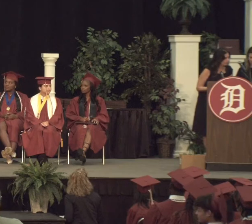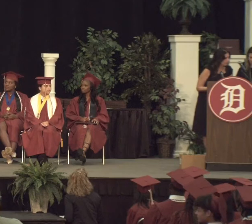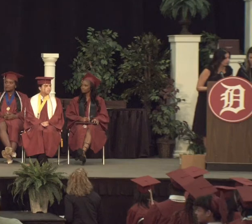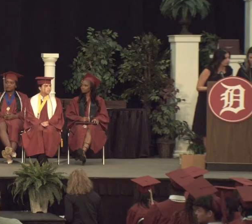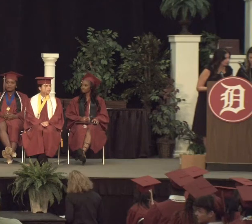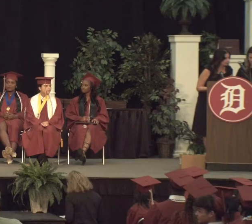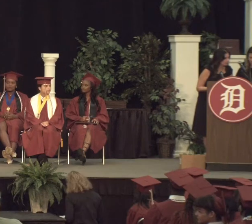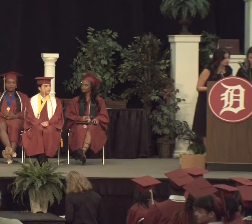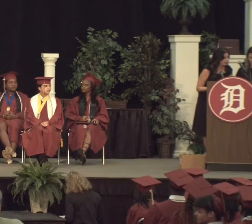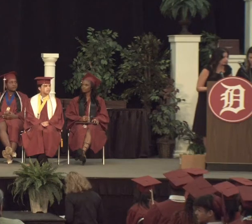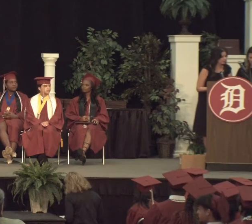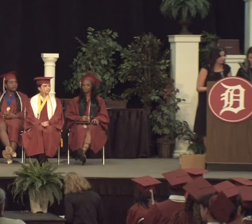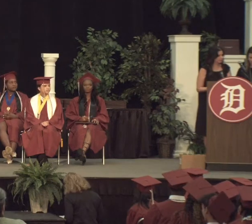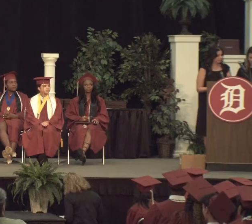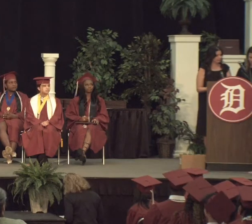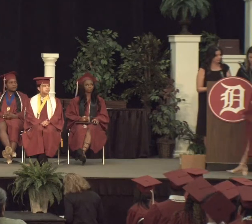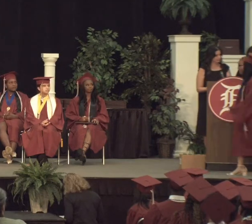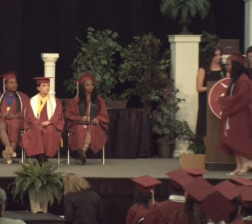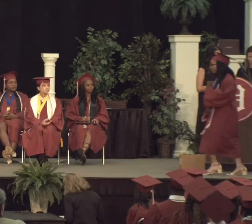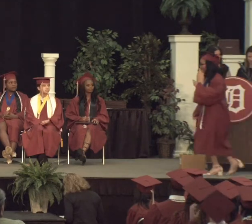Victoria Byrd, magna cum laude.